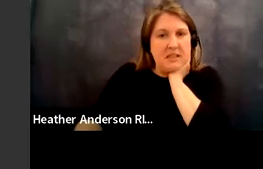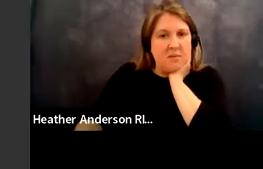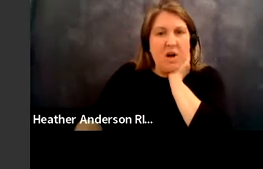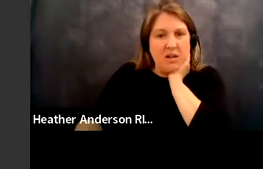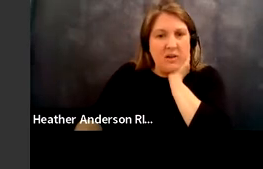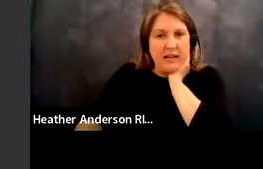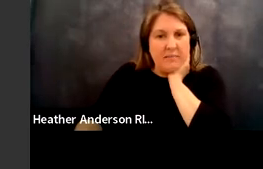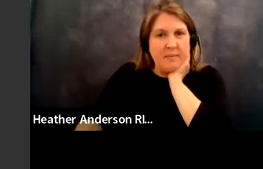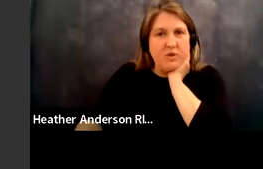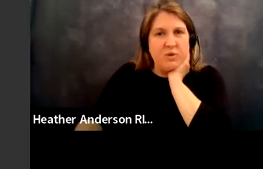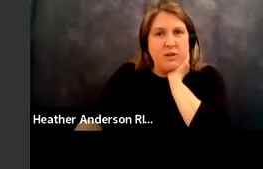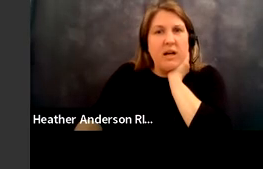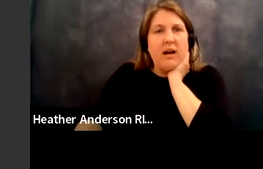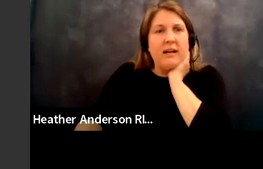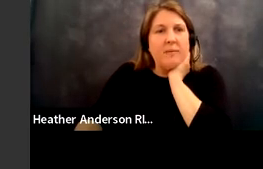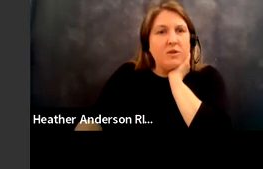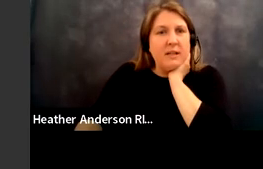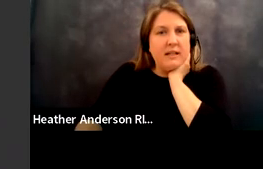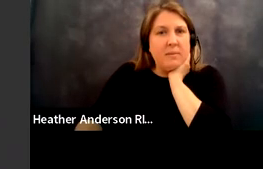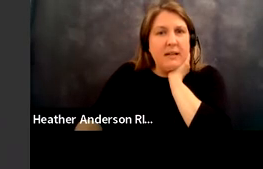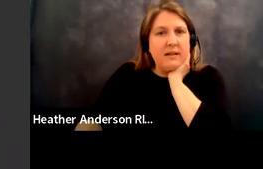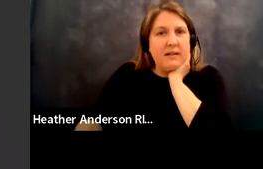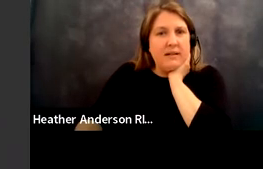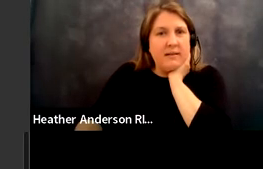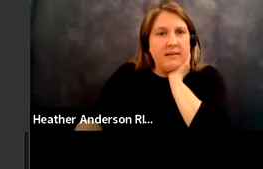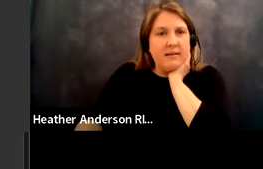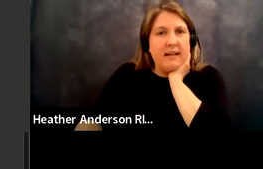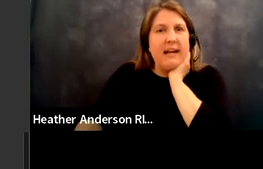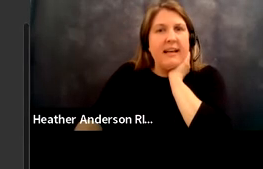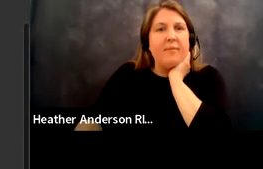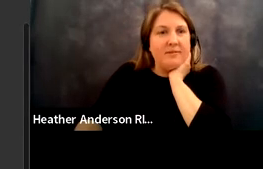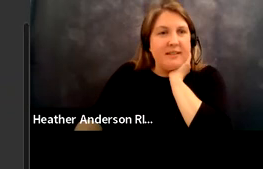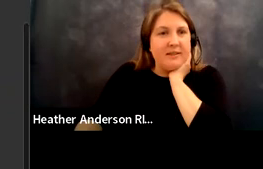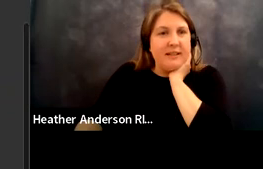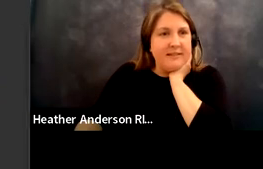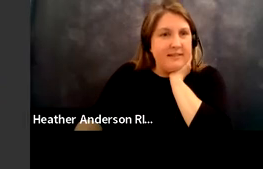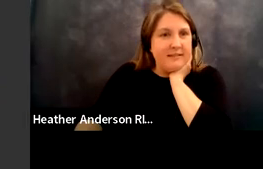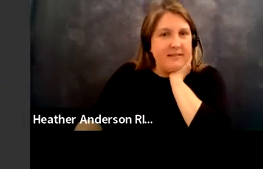It's small. Okay, maybe zoom. Can we zoom in a little bit? And yeah, perfect.